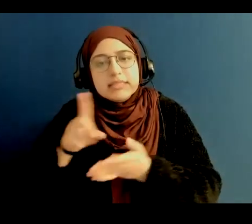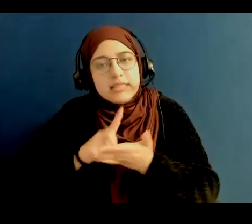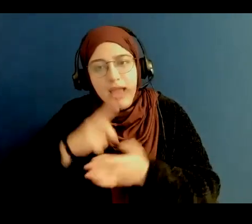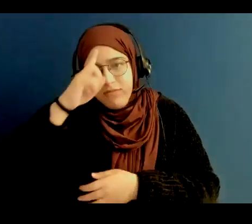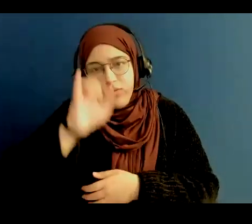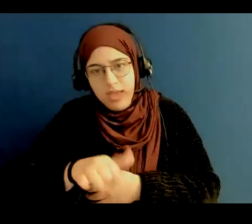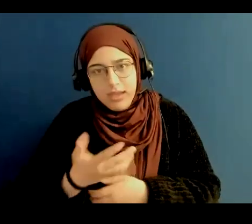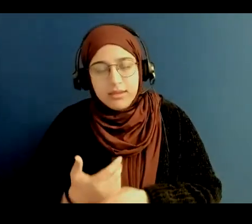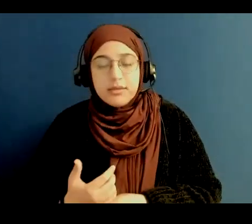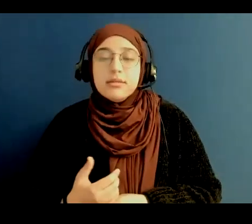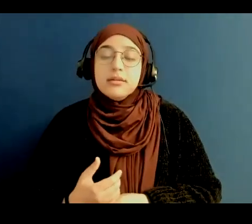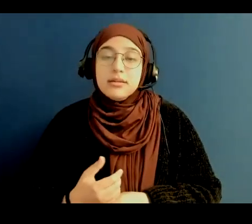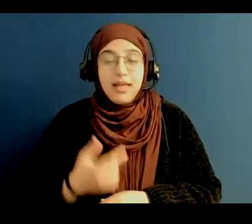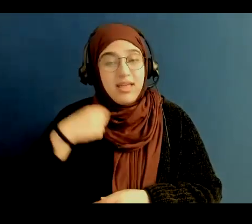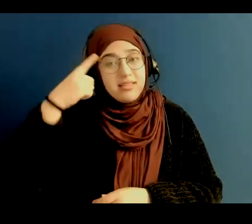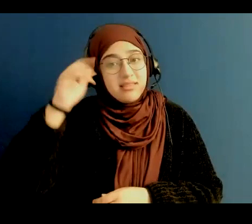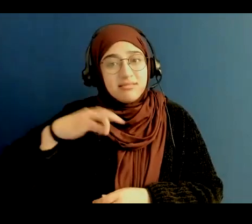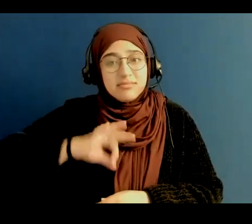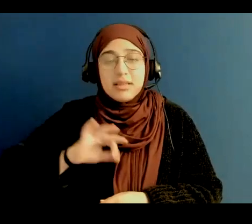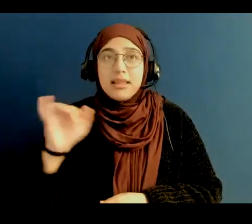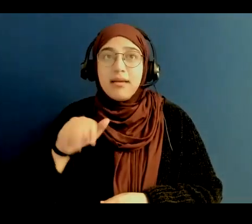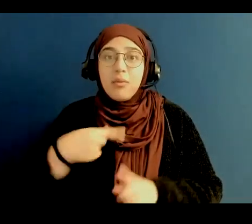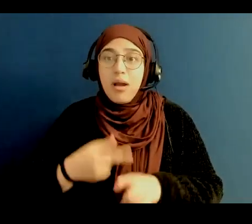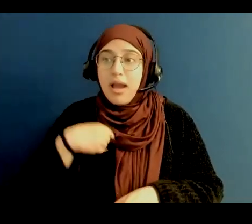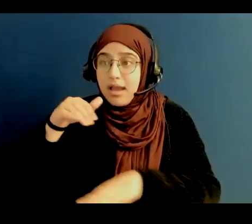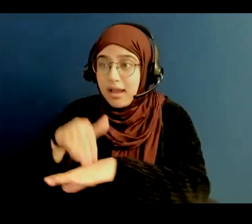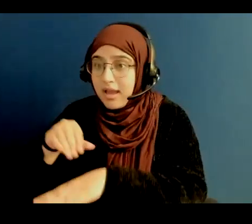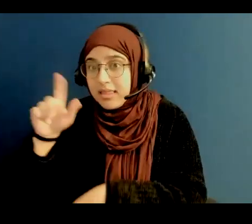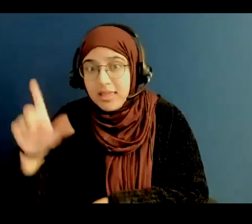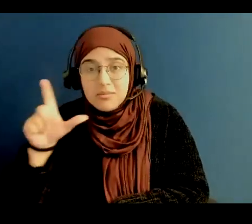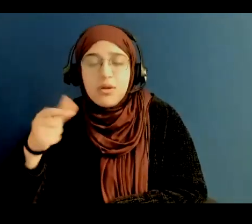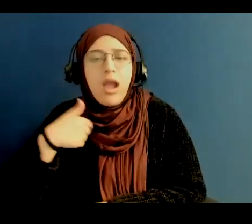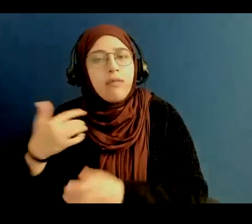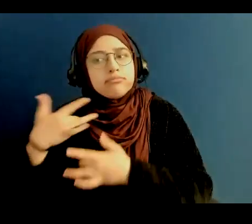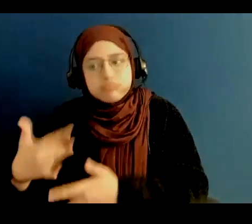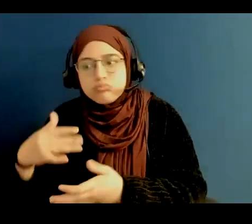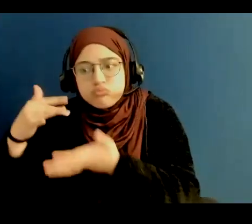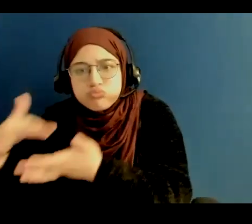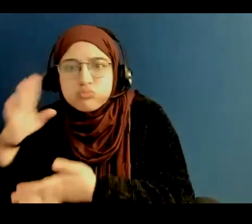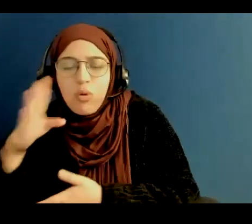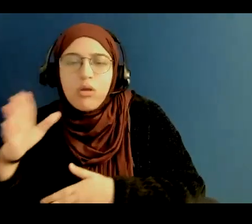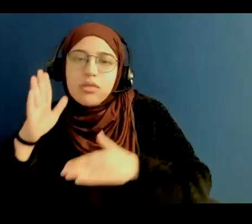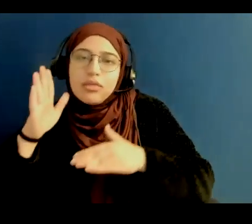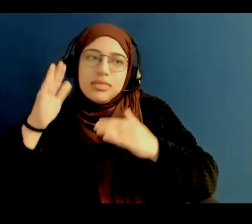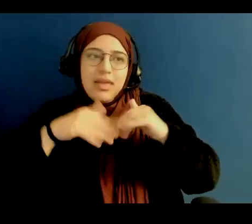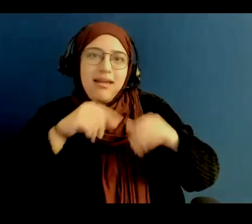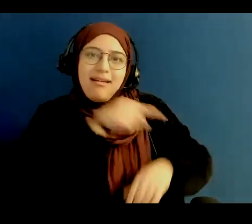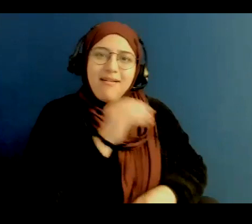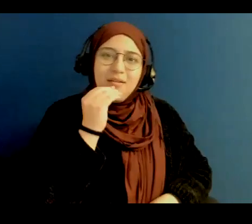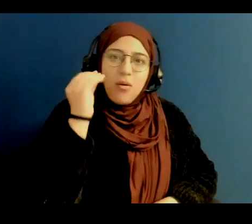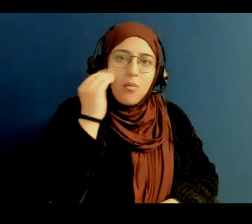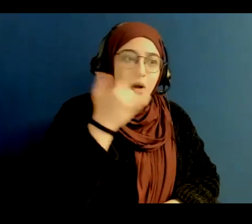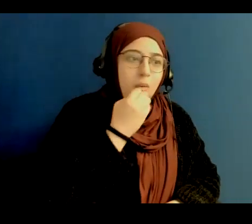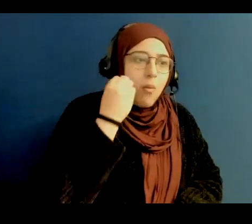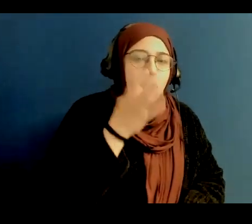really helps. When I'm in the library, I'm more likely to study than when I'm at home and I have, my family and everybody calling, and there's so many